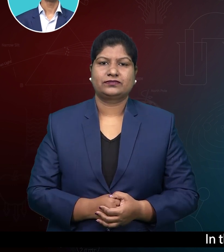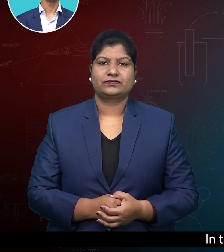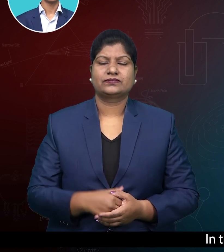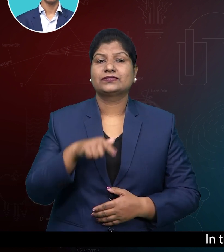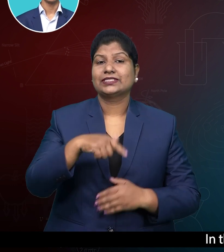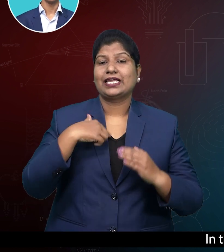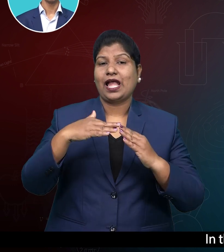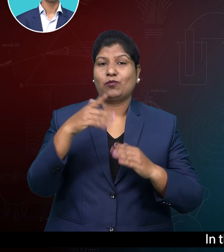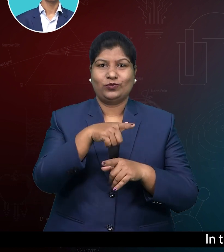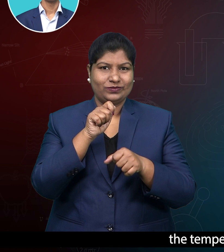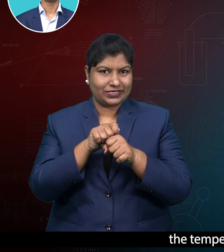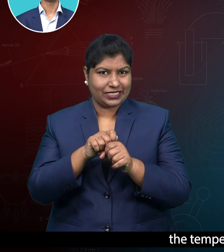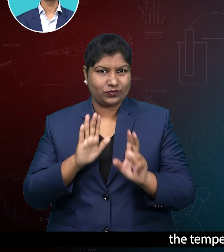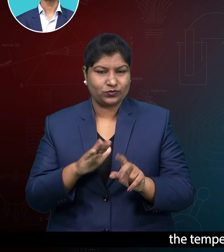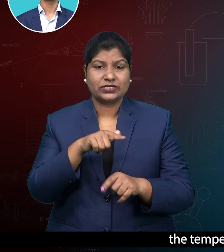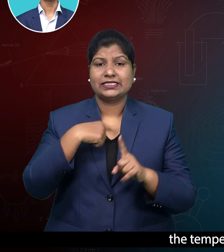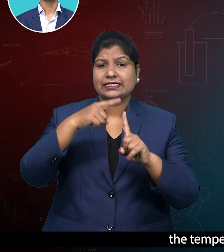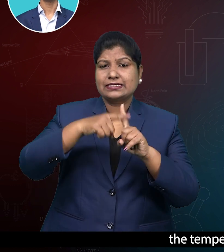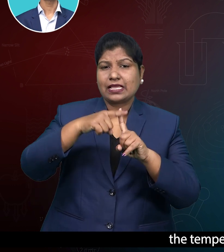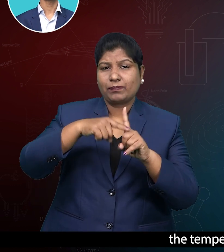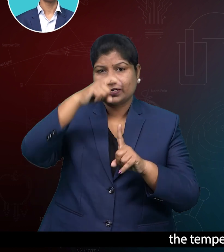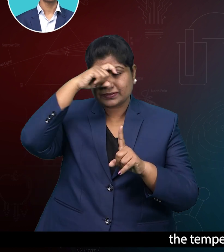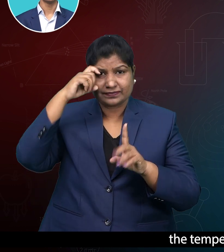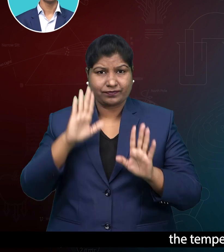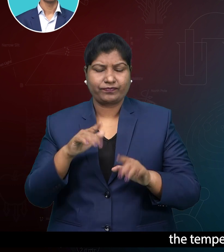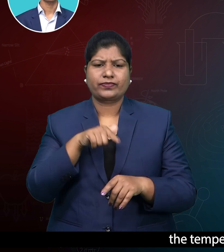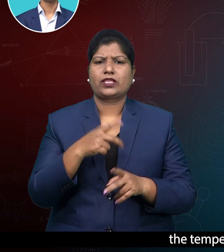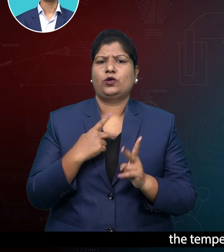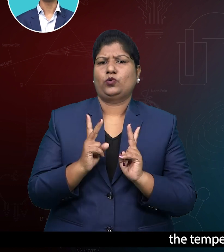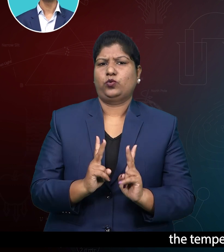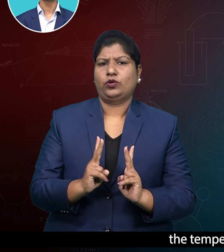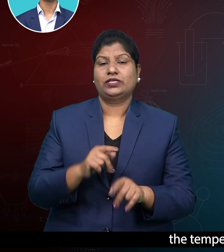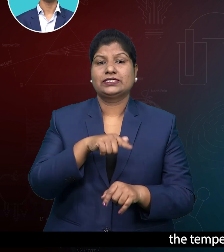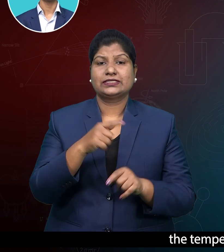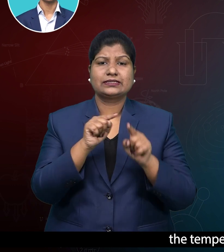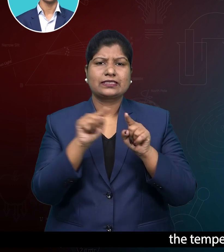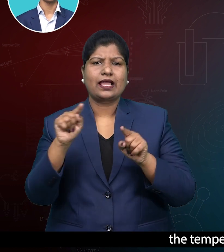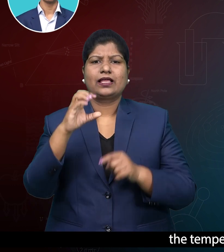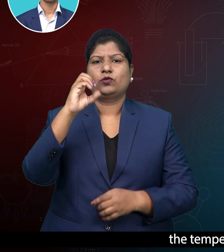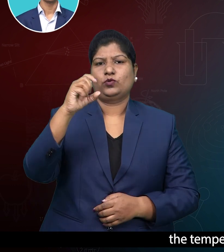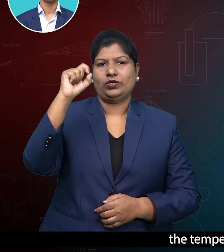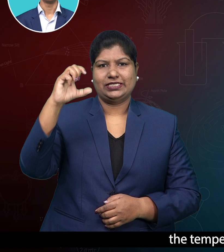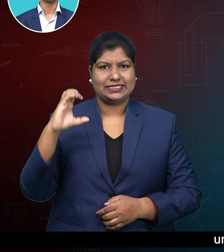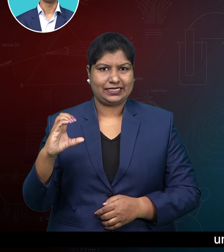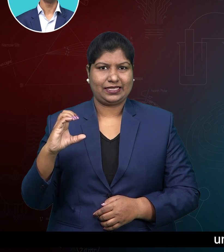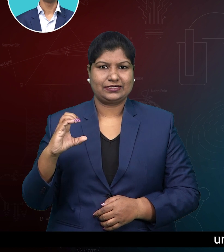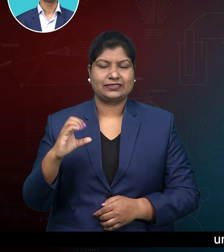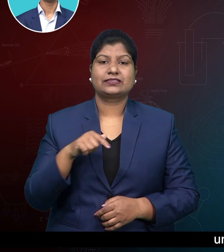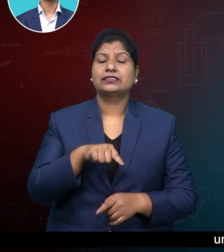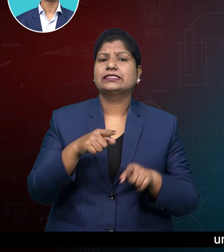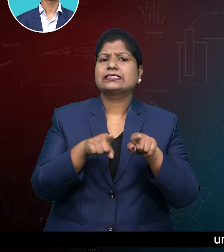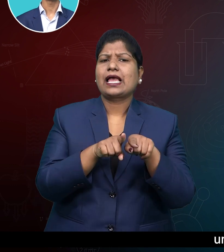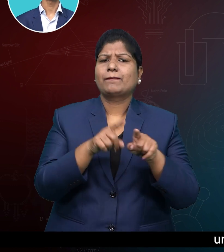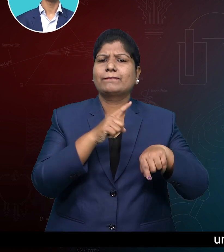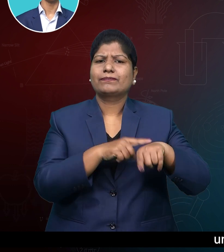In the above activity, the temperature is constant at 0 degrees Celsius until